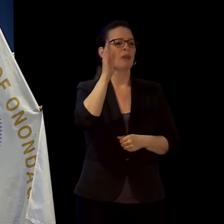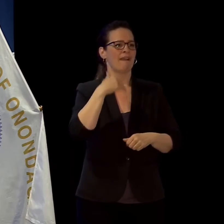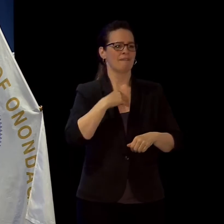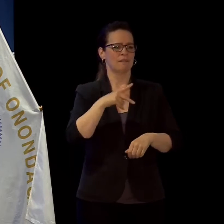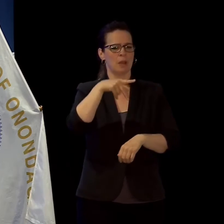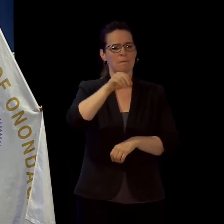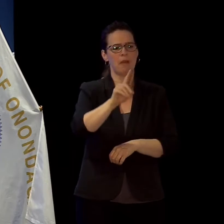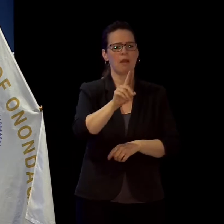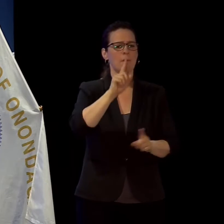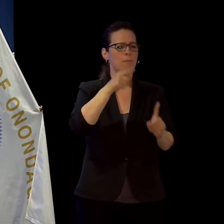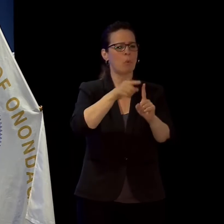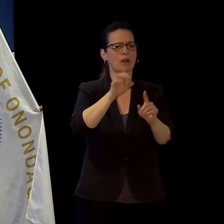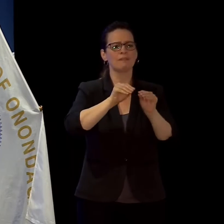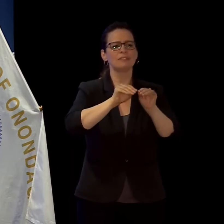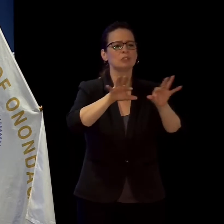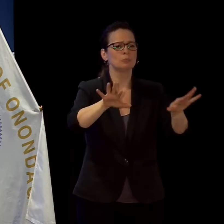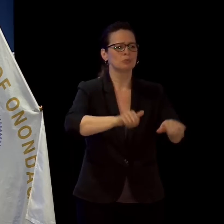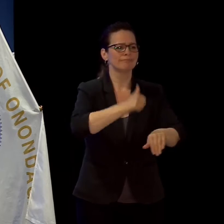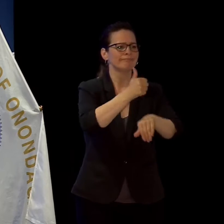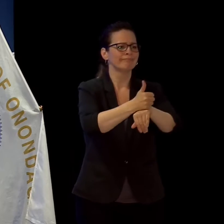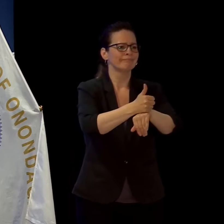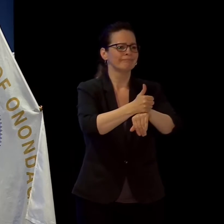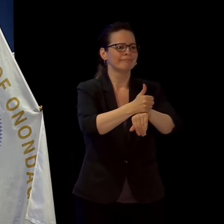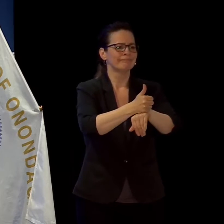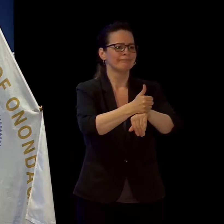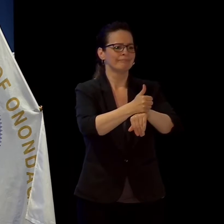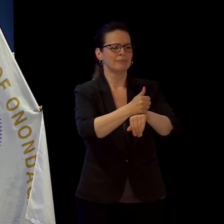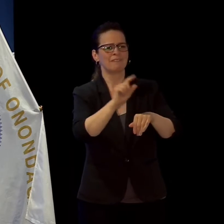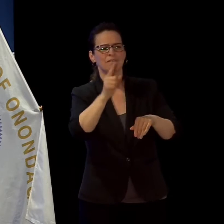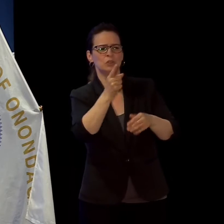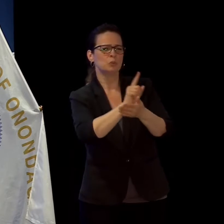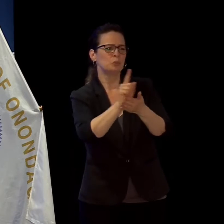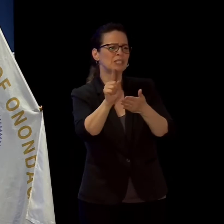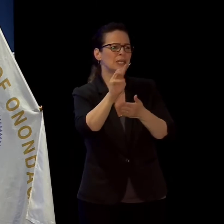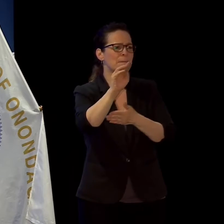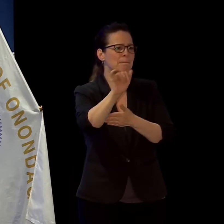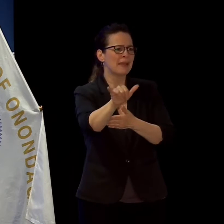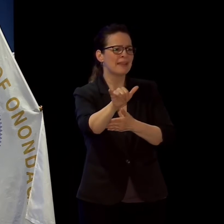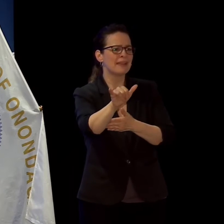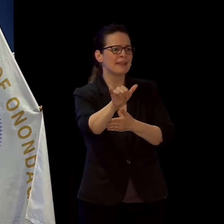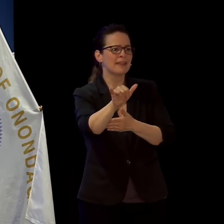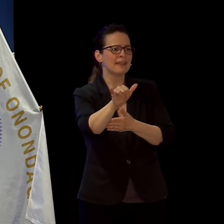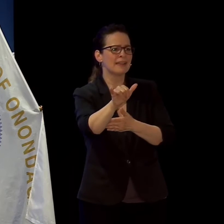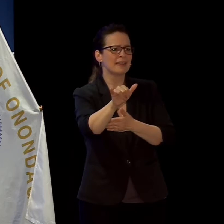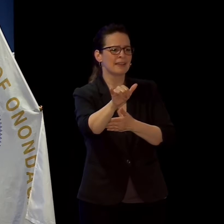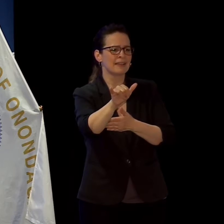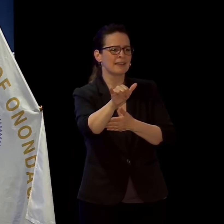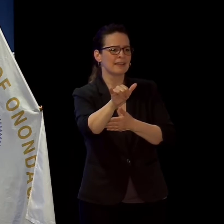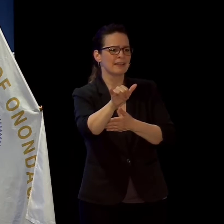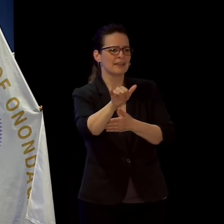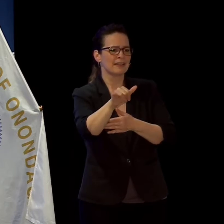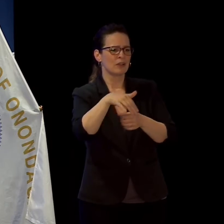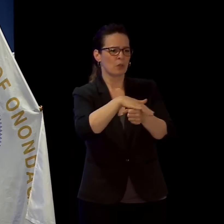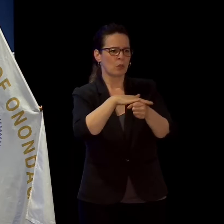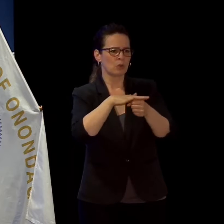of May. Is we'll go in, we'll work with credible messengers, work with other elected leaders, maybe even